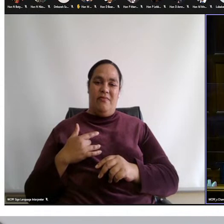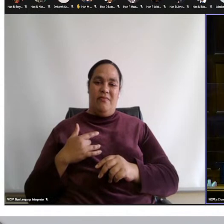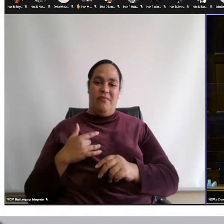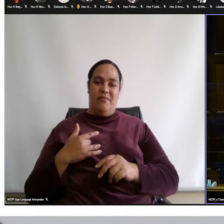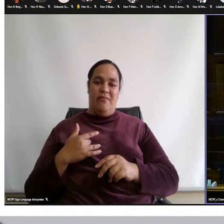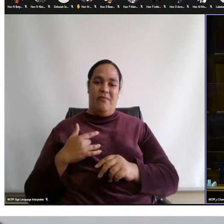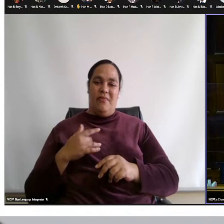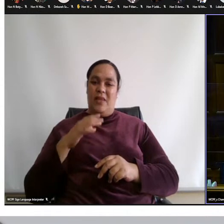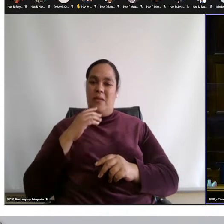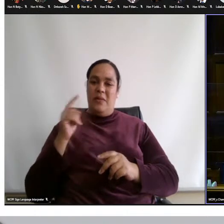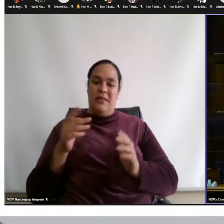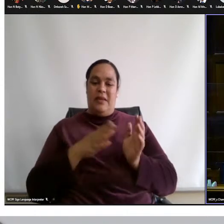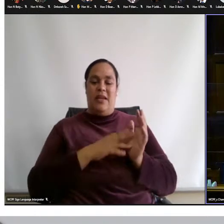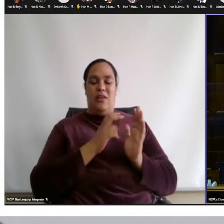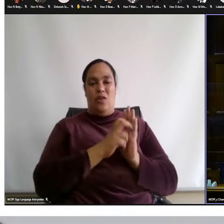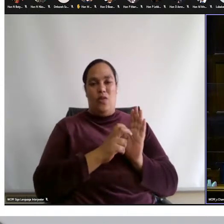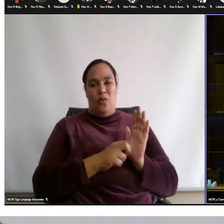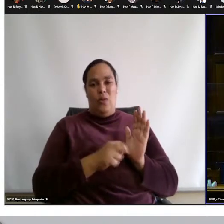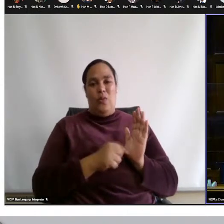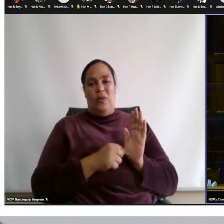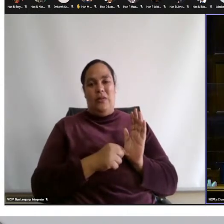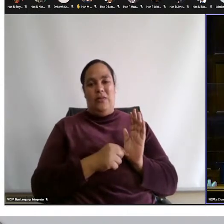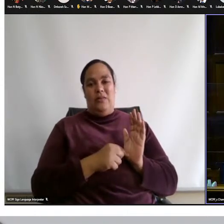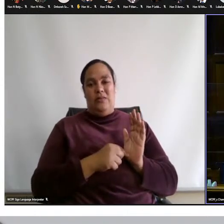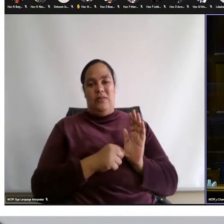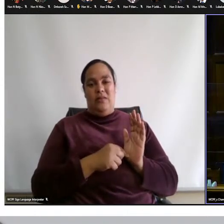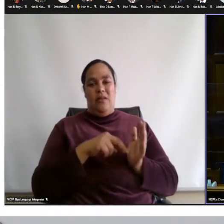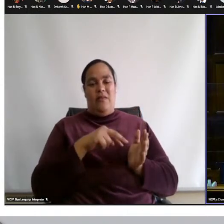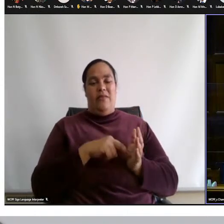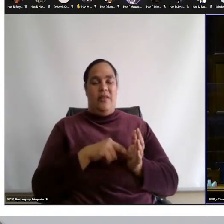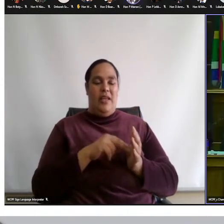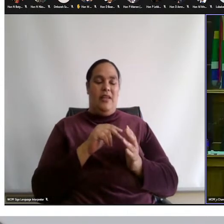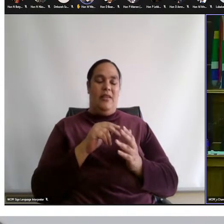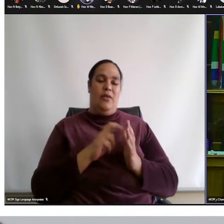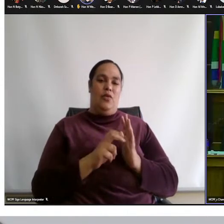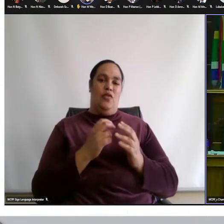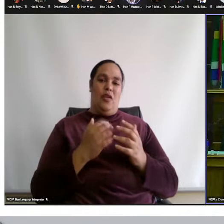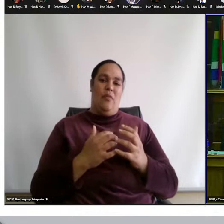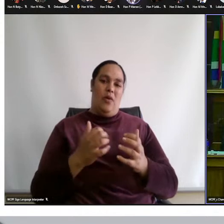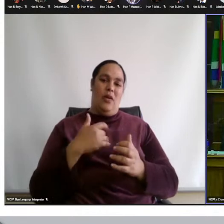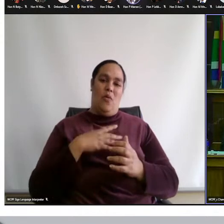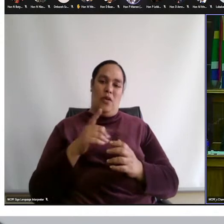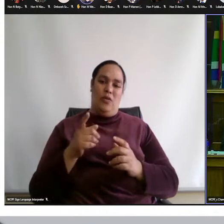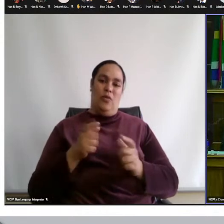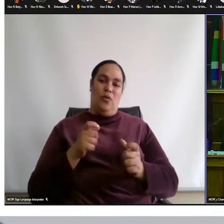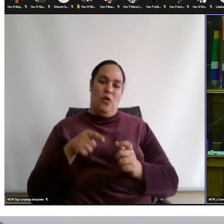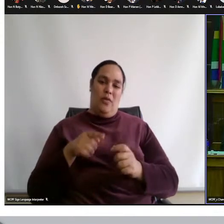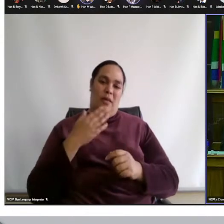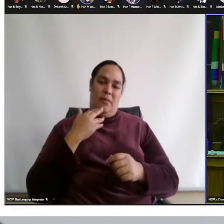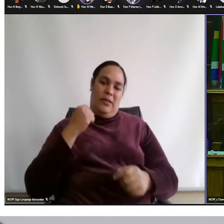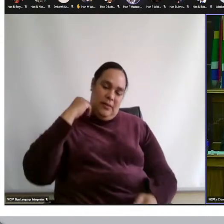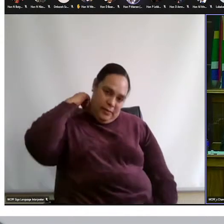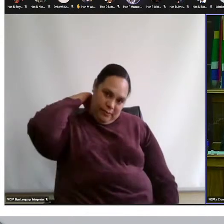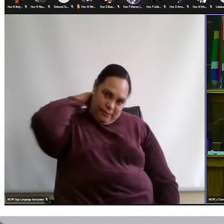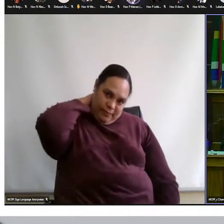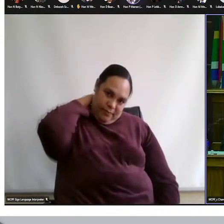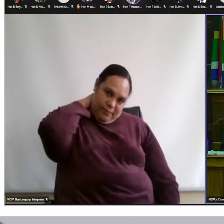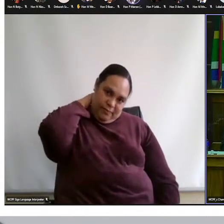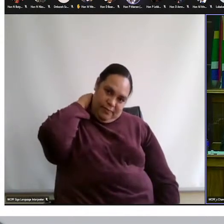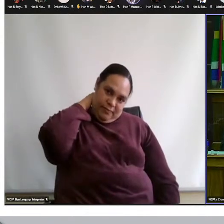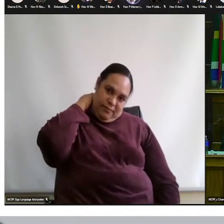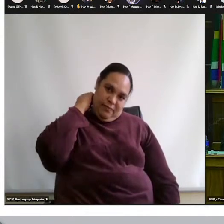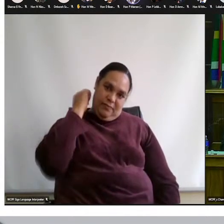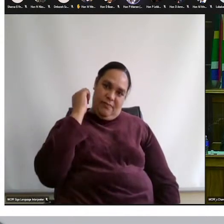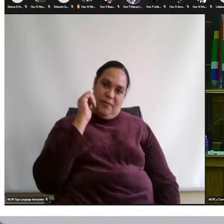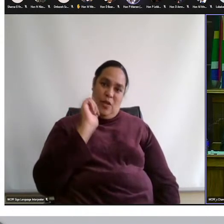is going against the rules of the standing rules of Parliament. I want you to rule on it, please. According to your view.